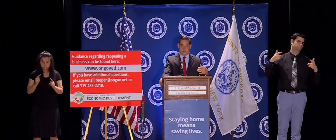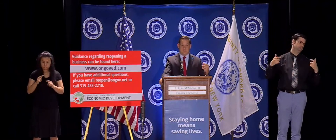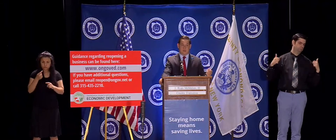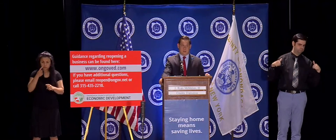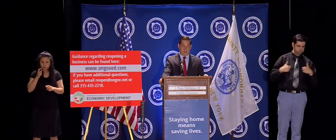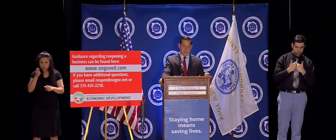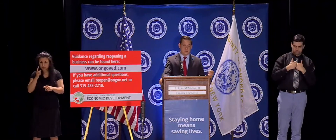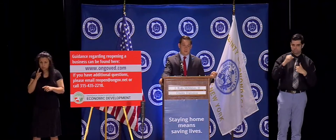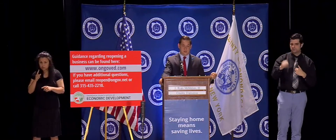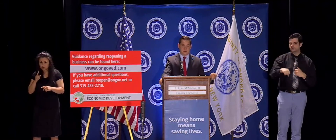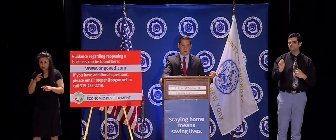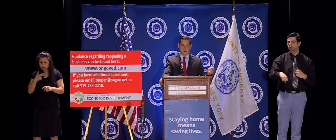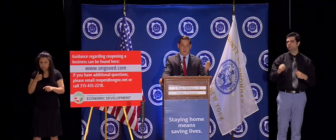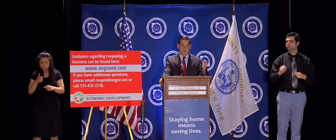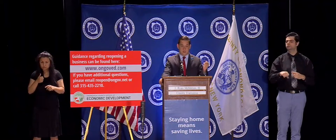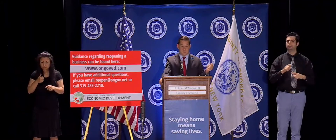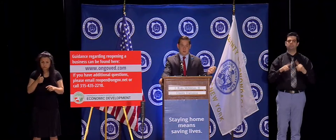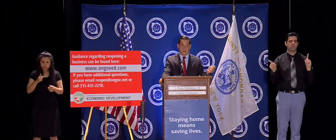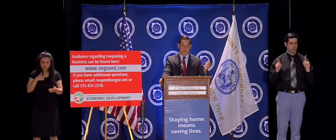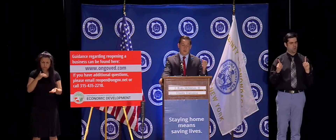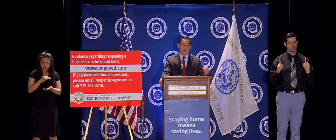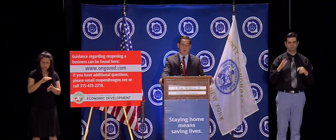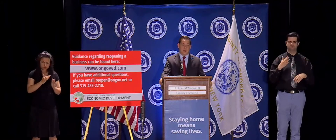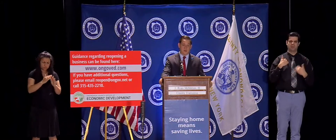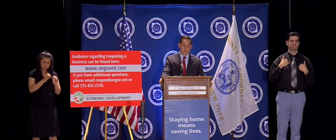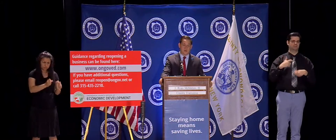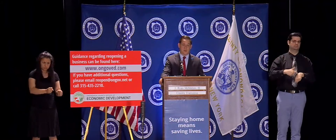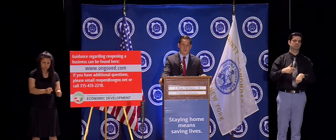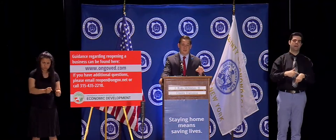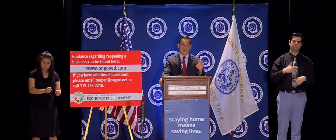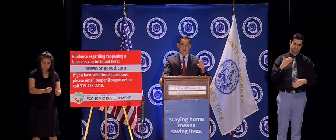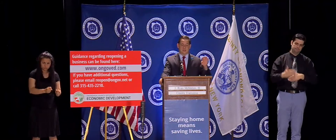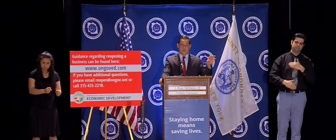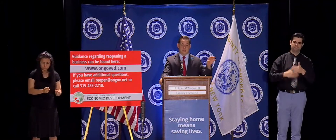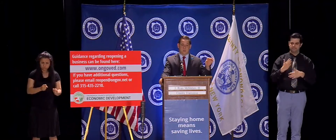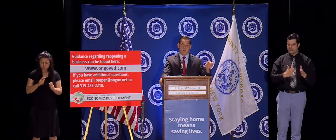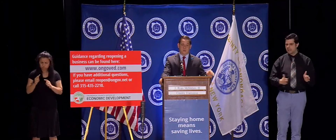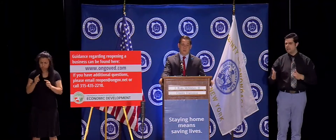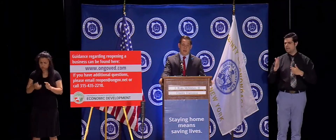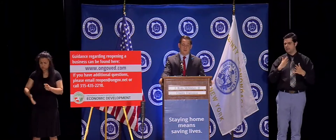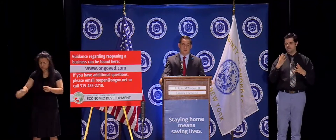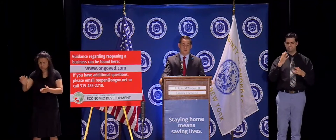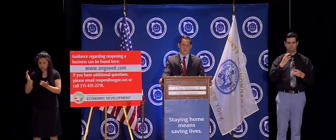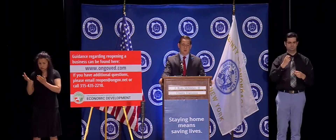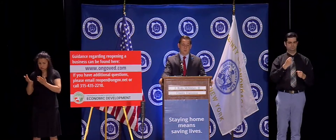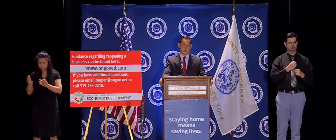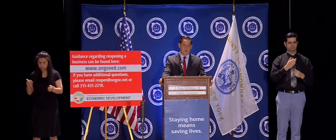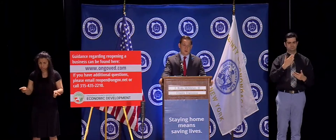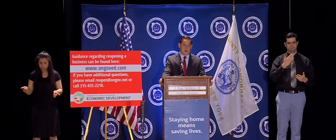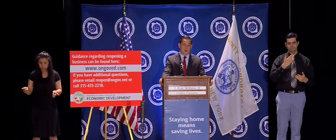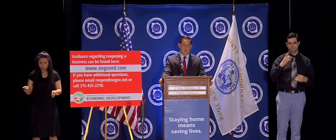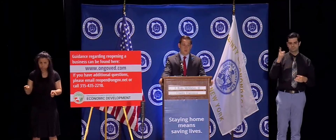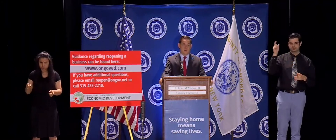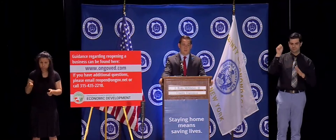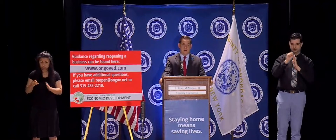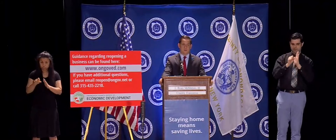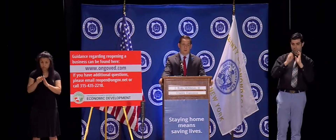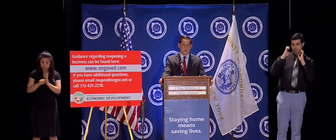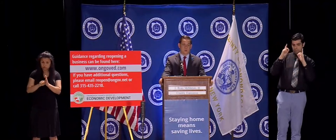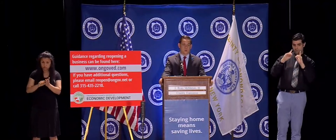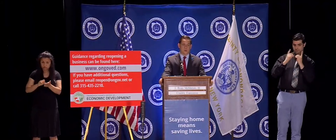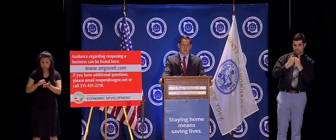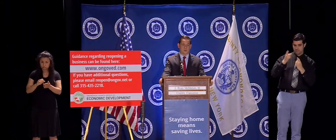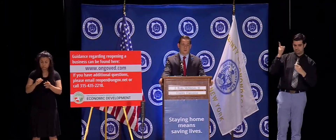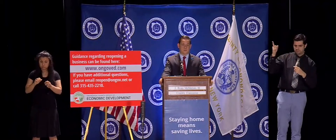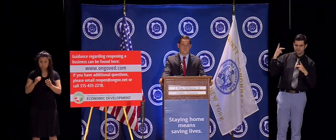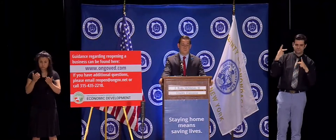option. Can my kids distance learn? These are all things the state education department is going to have to consider with the feedback from the